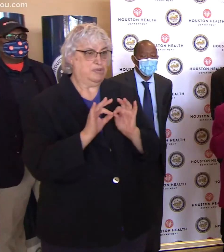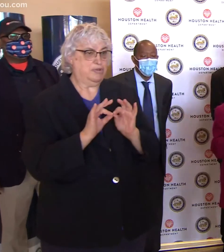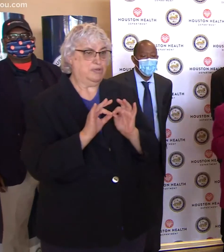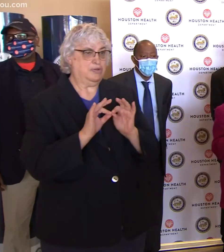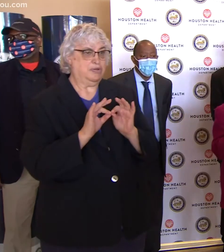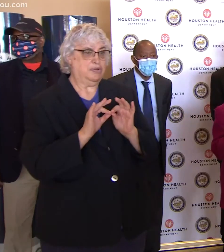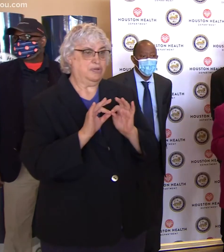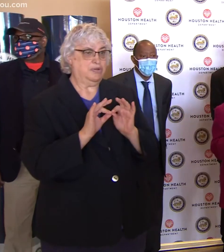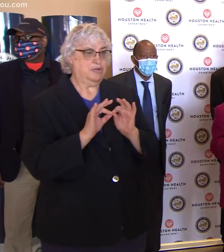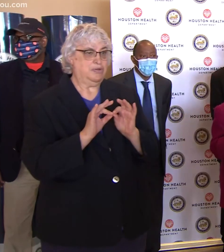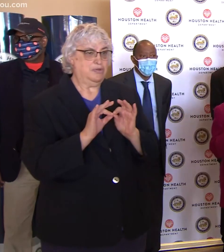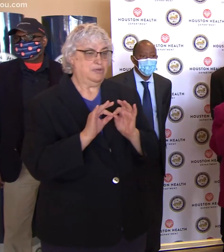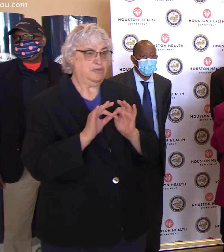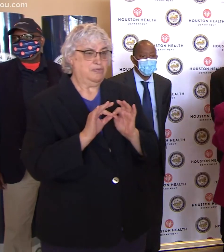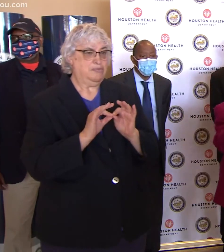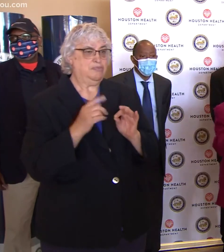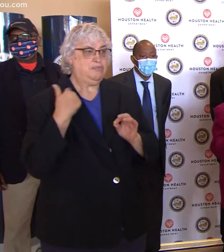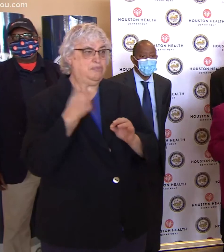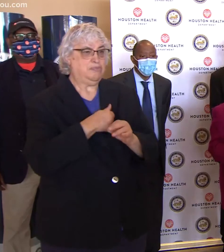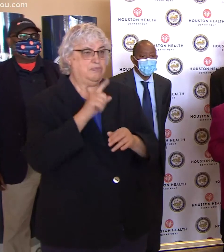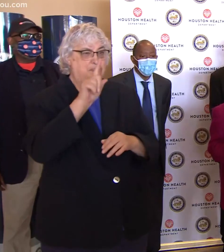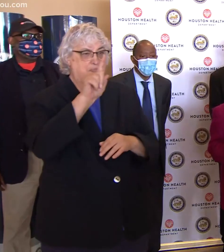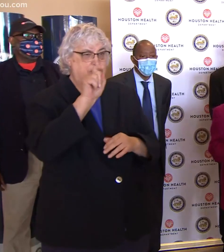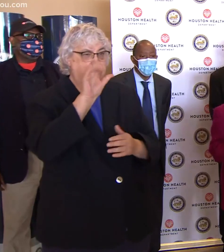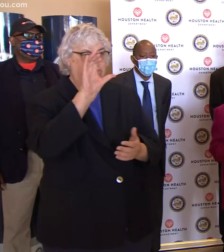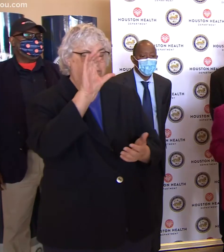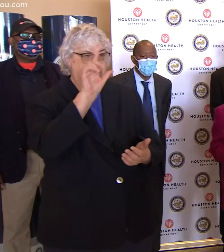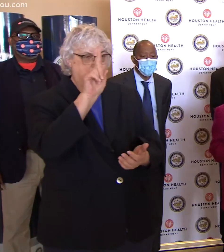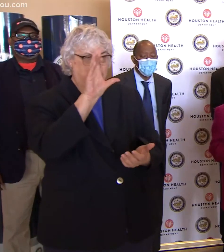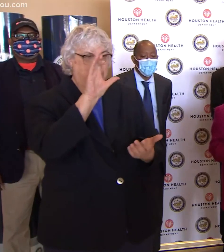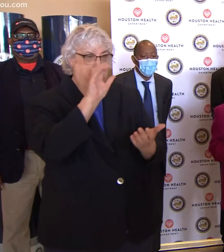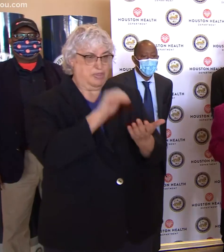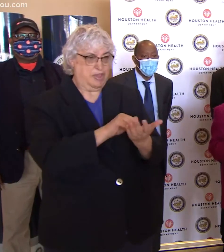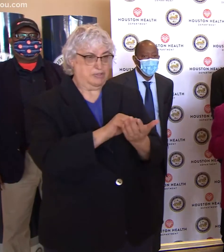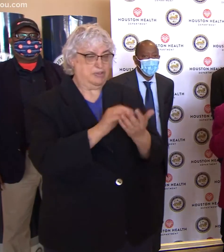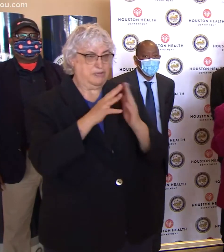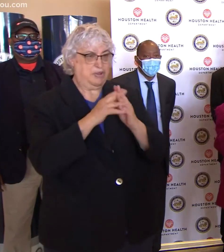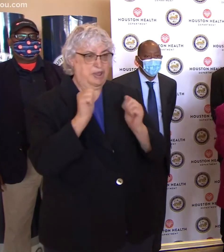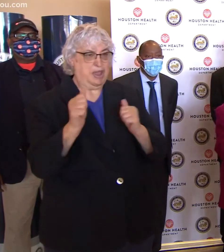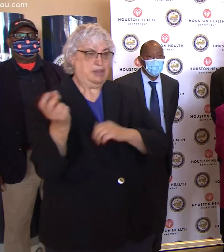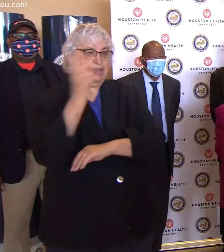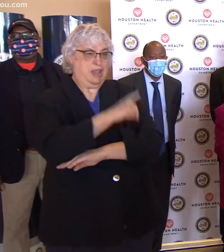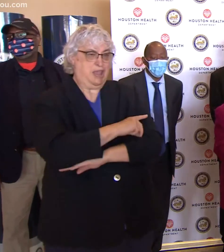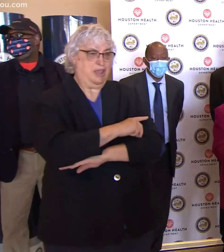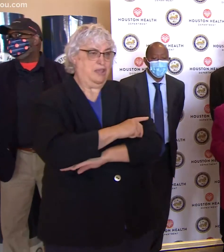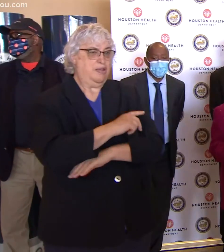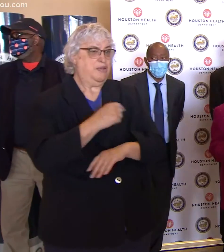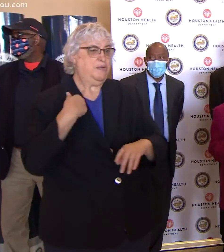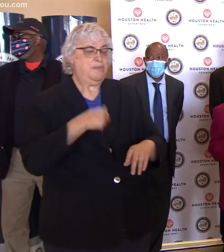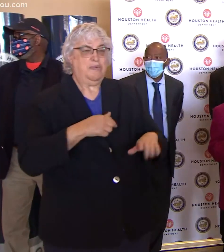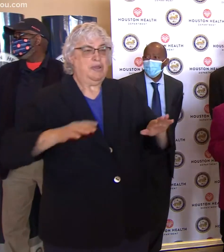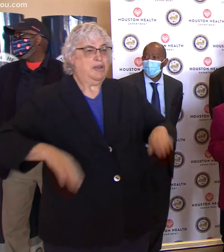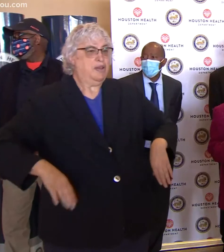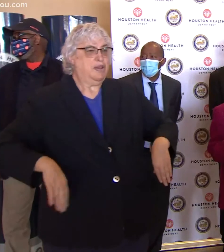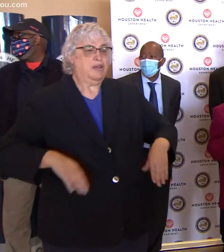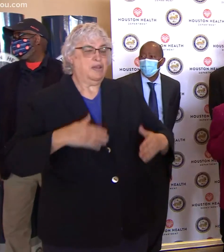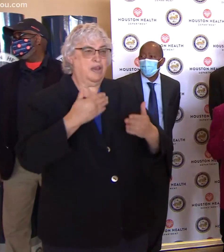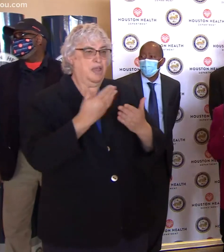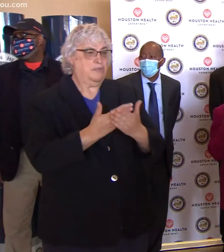going to have to do at least 100,000 Americans a day. We are not at the 20 million that we were